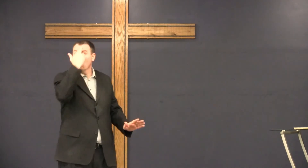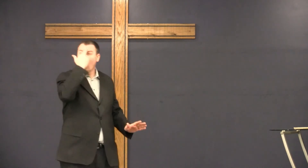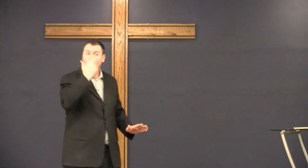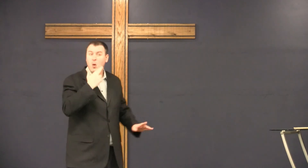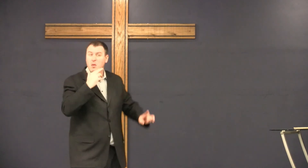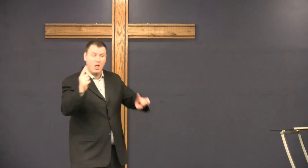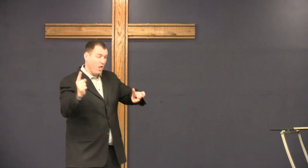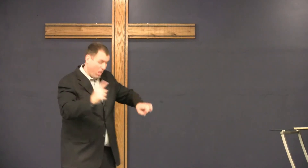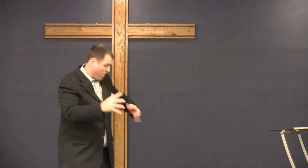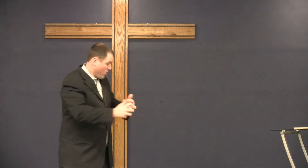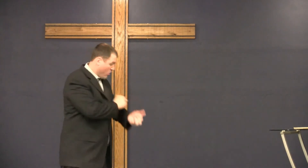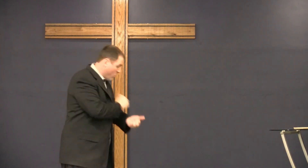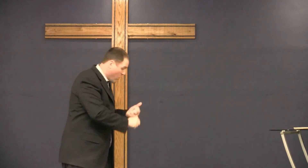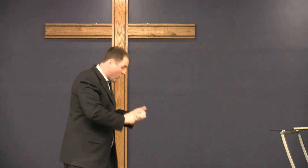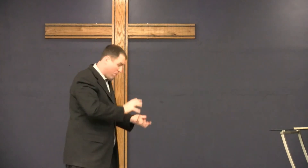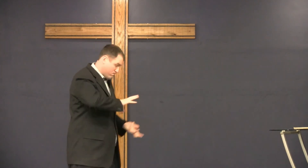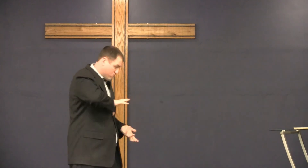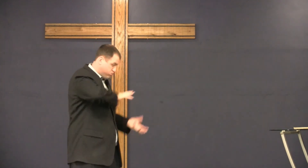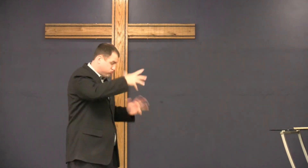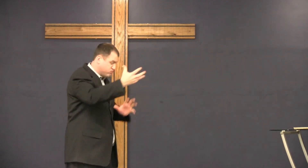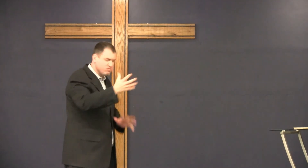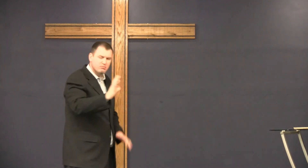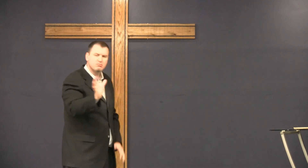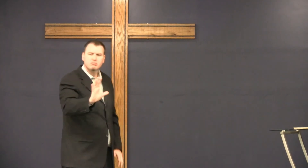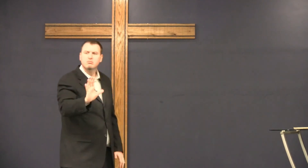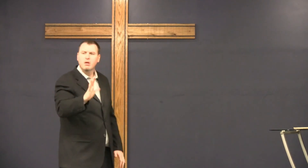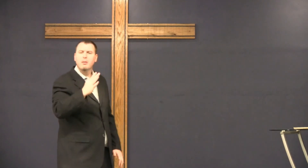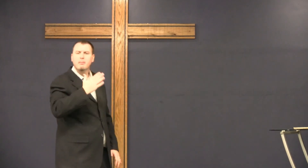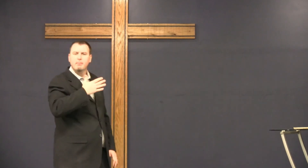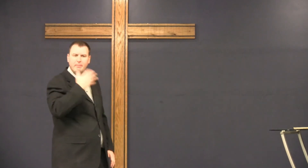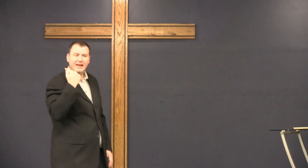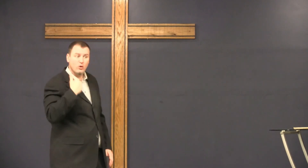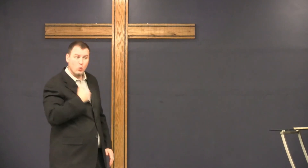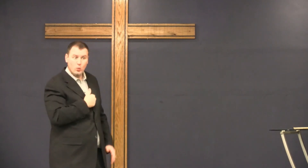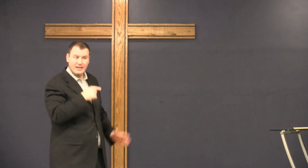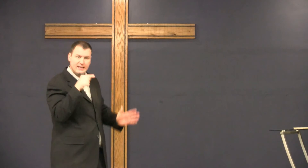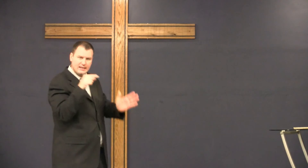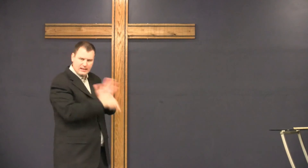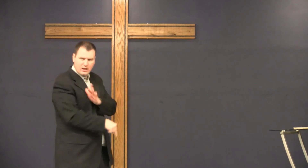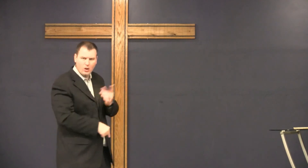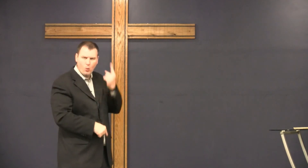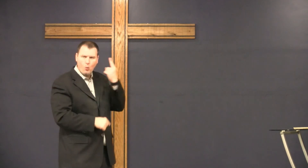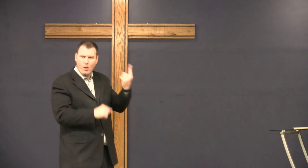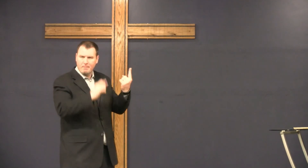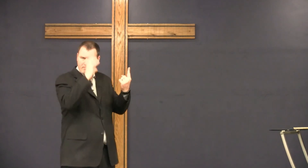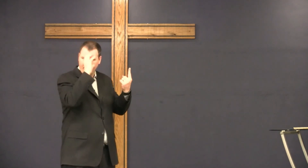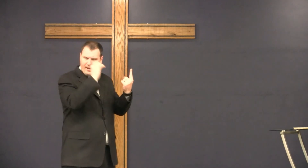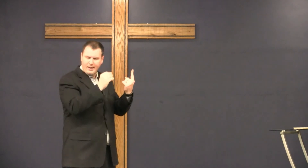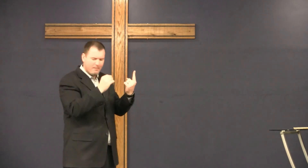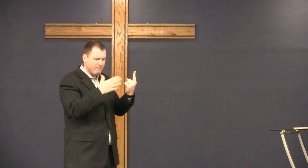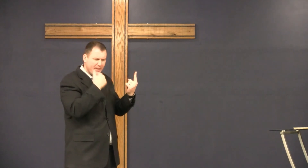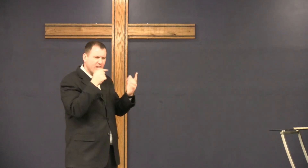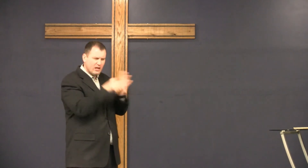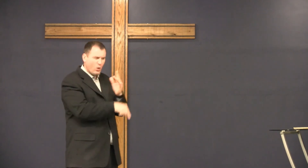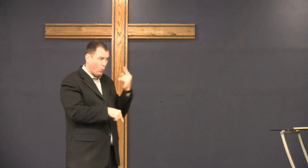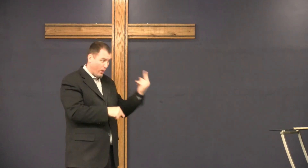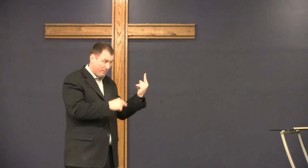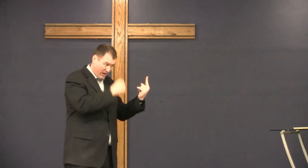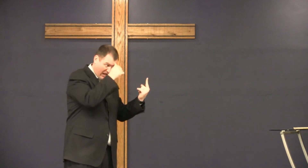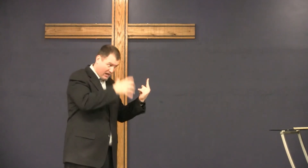I have an idea. Instead of Rome coming here and destroying us all, it's better